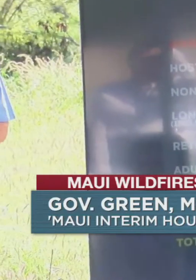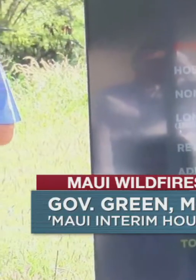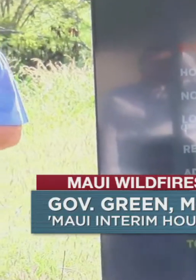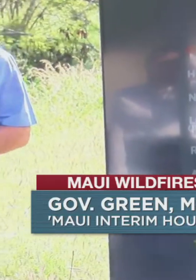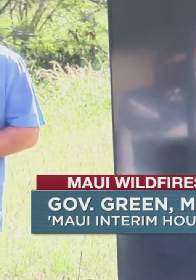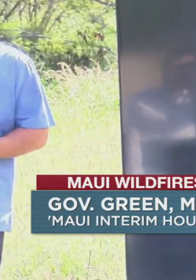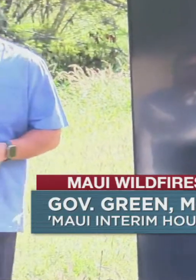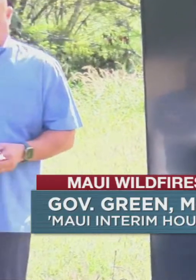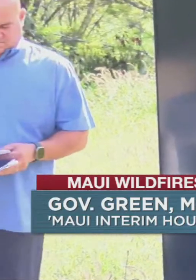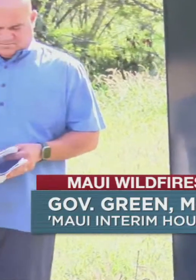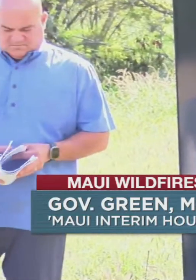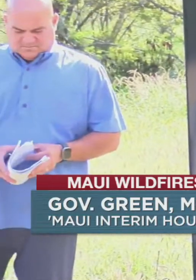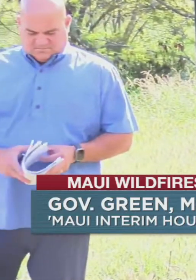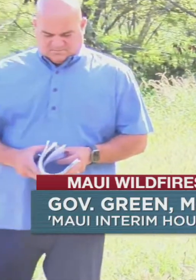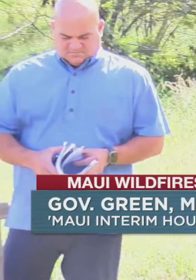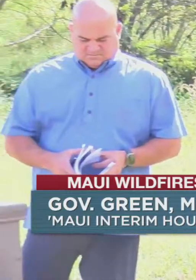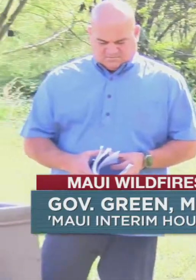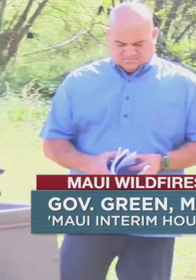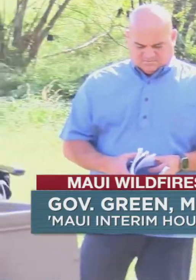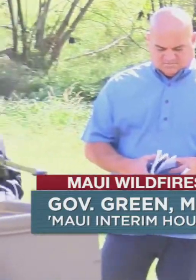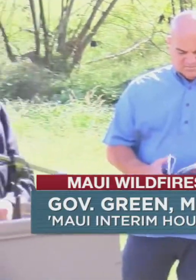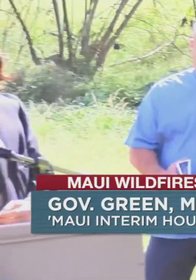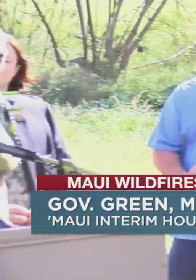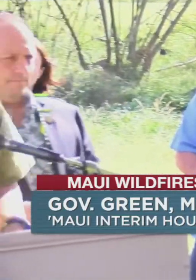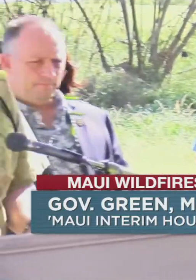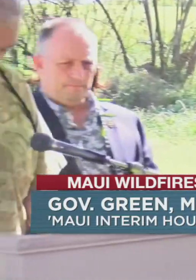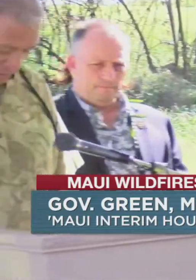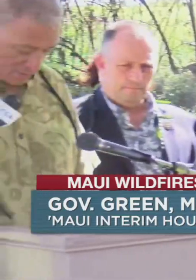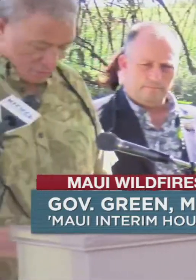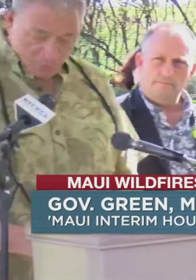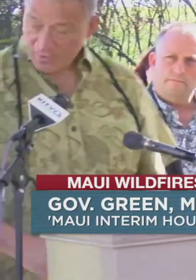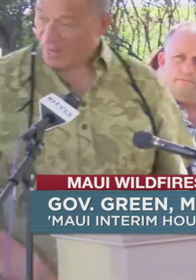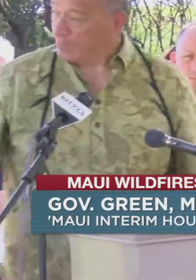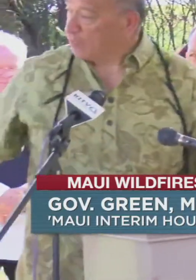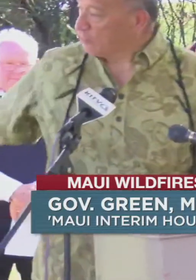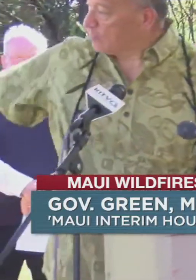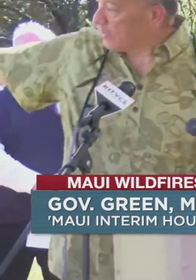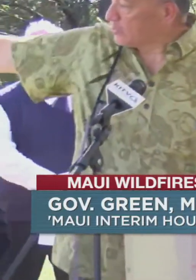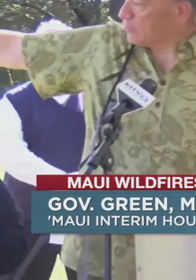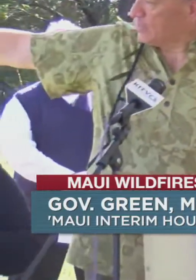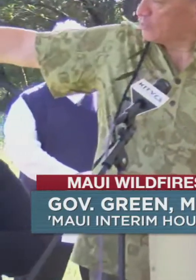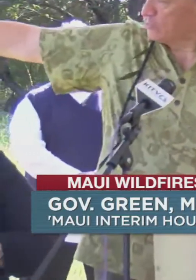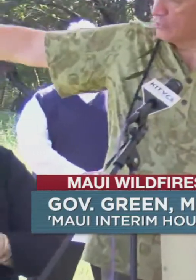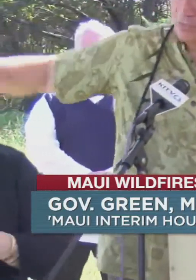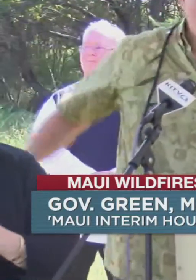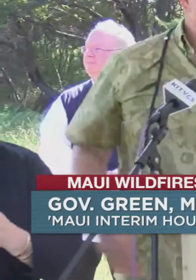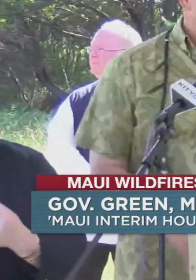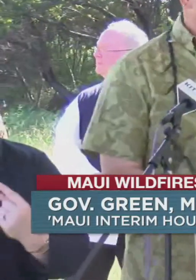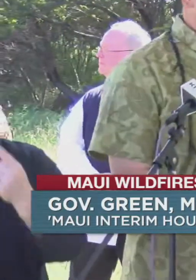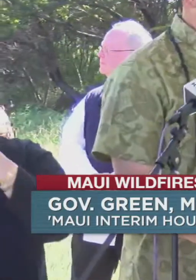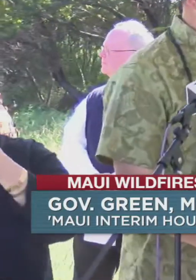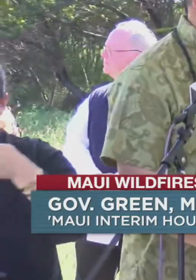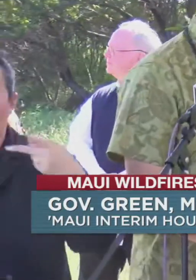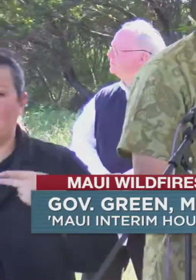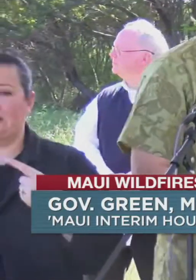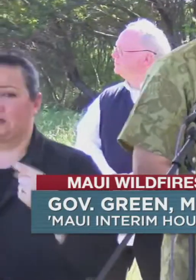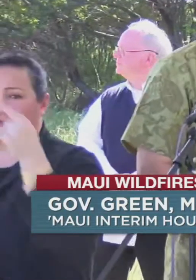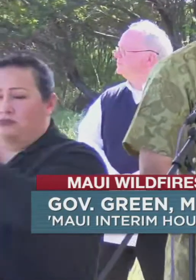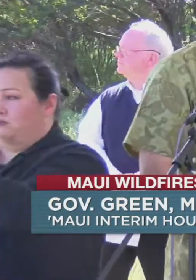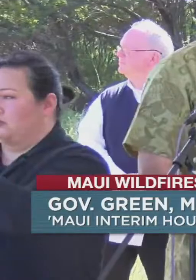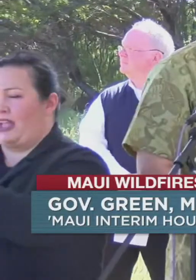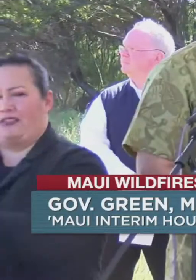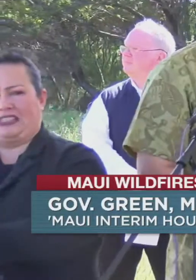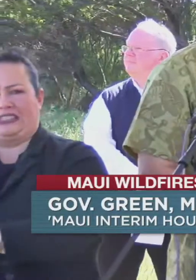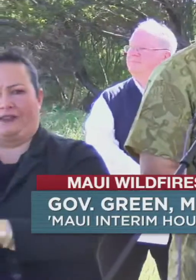for helping to arrange this location and this event. So behind me, over to on my shoulder to the right, there are 17 lots